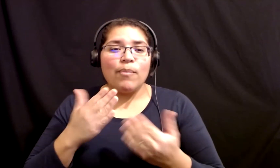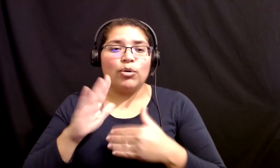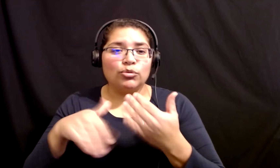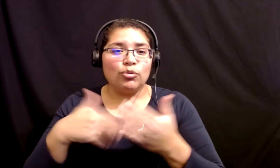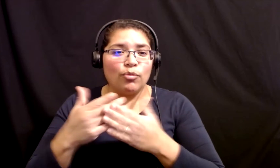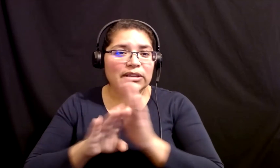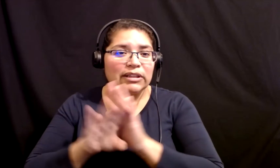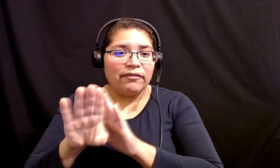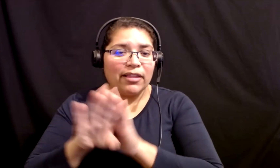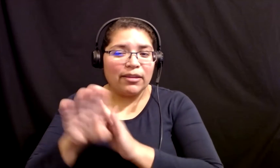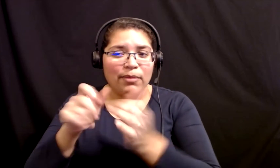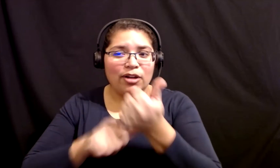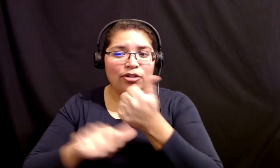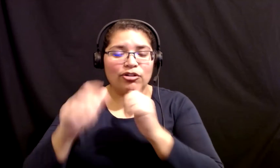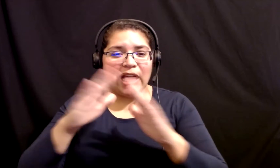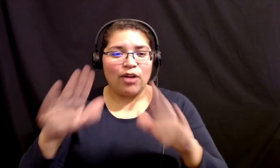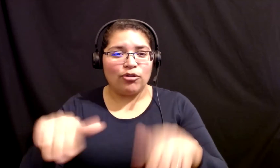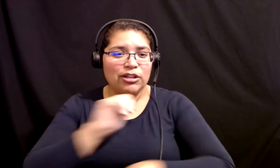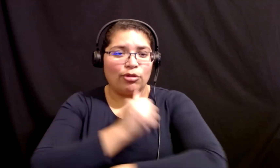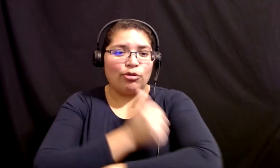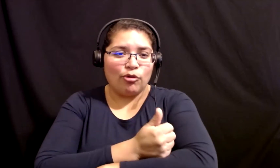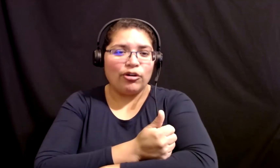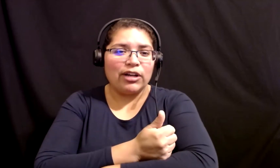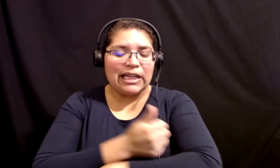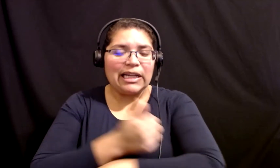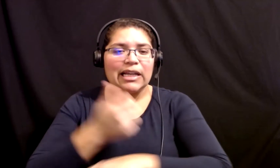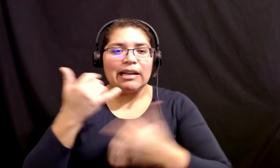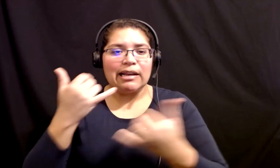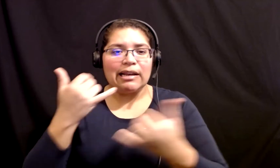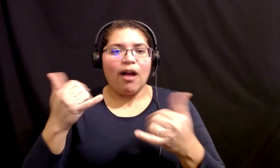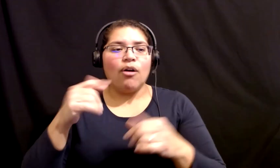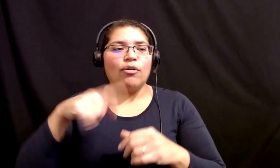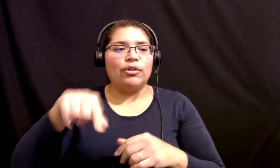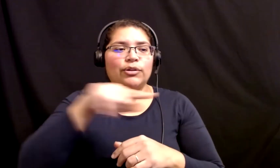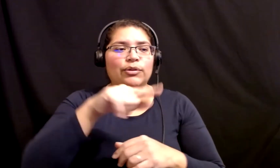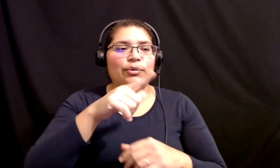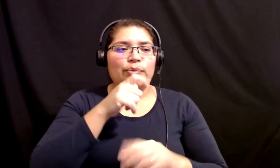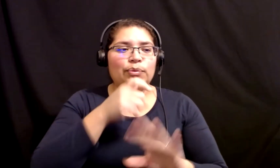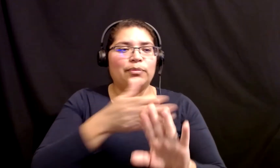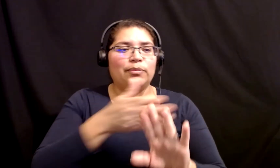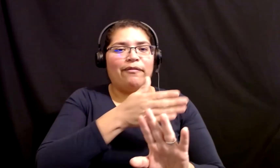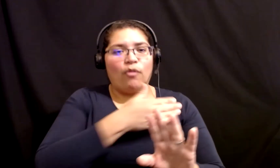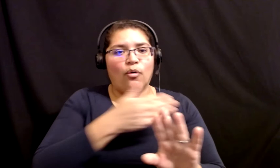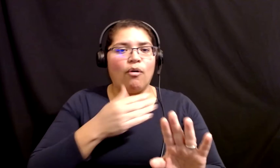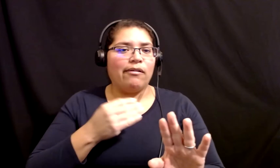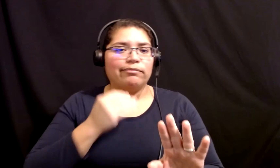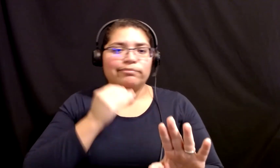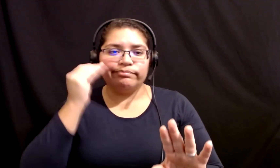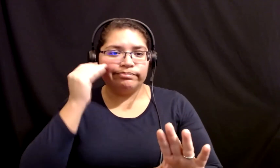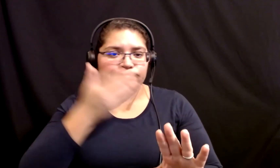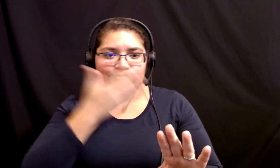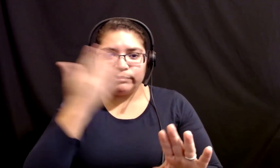developments under the housing authorities are now housing individuals that have been previously homeless. And I know